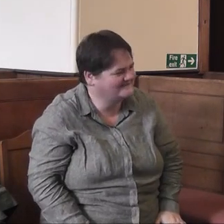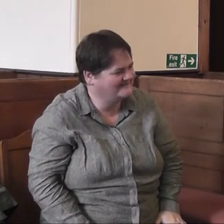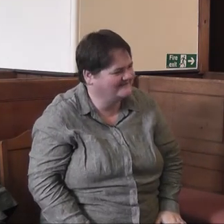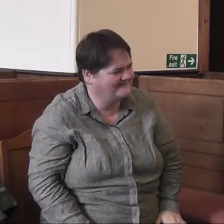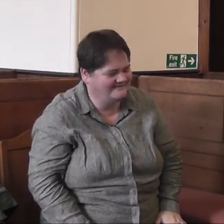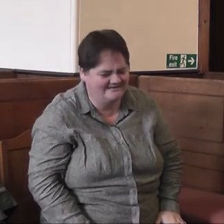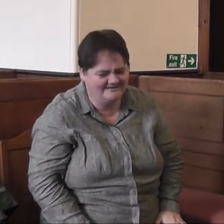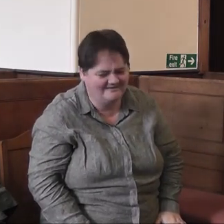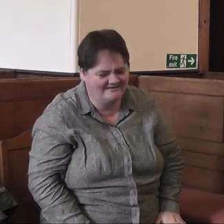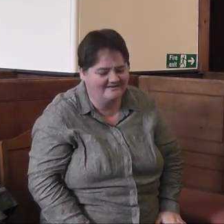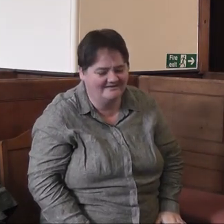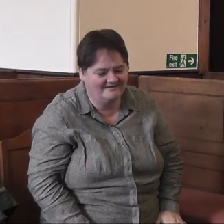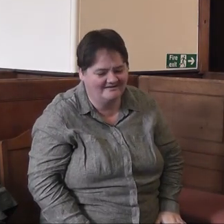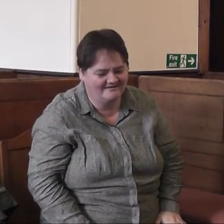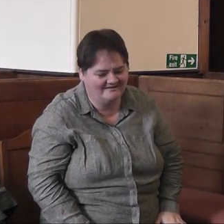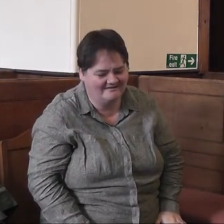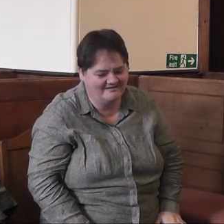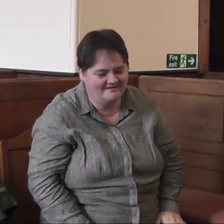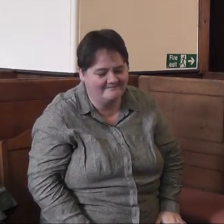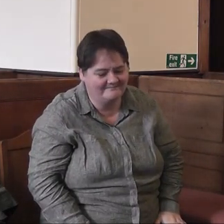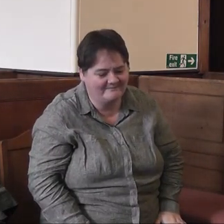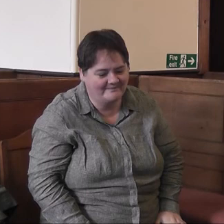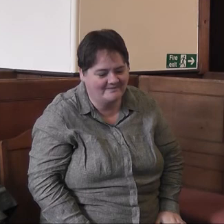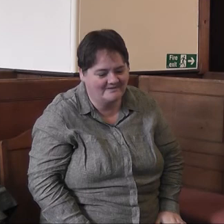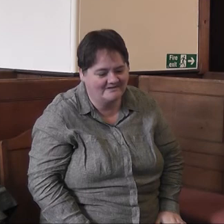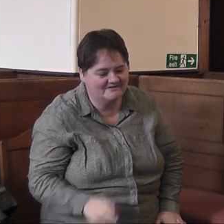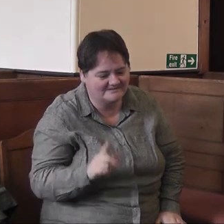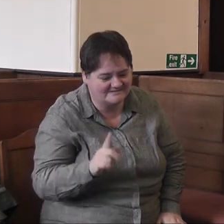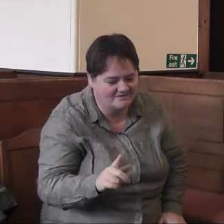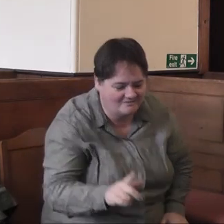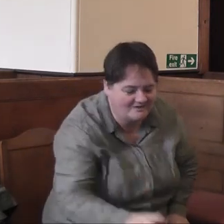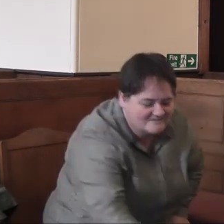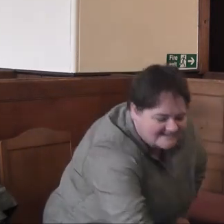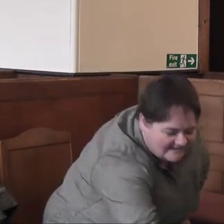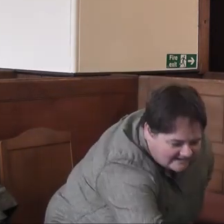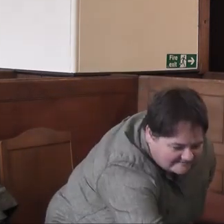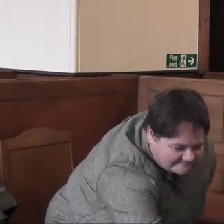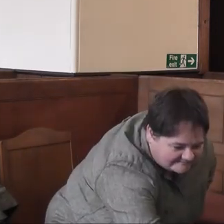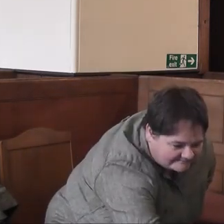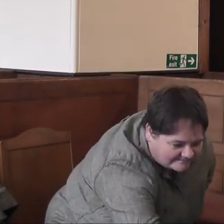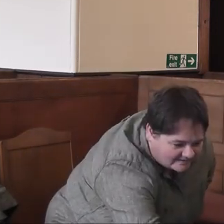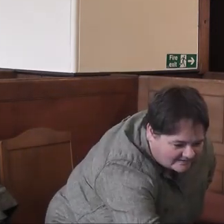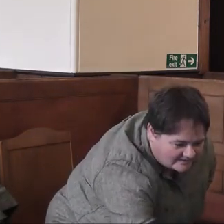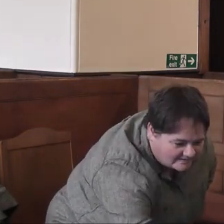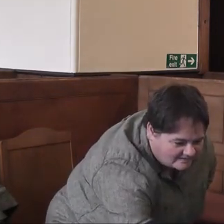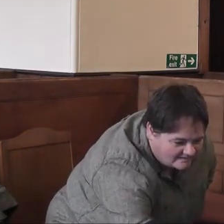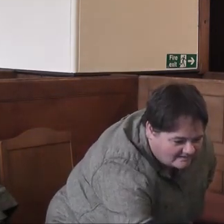does. It's good. A lot of thinking there. So I was thinking,